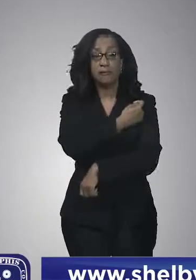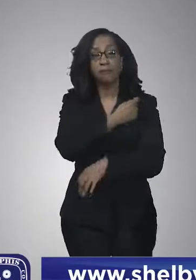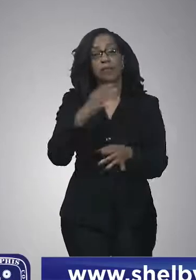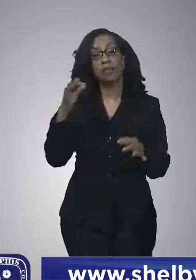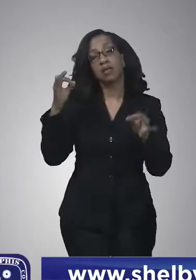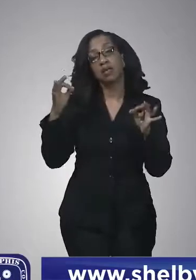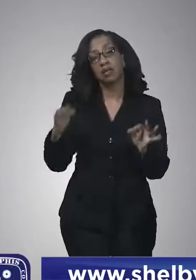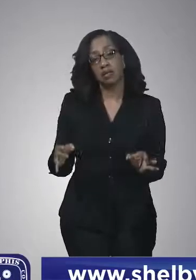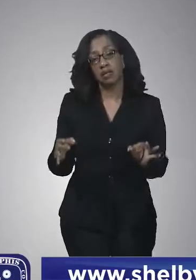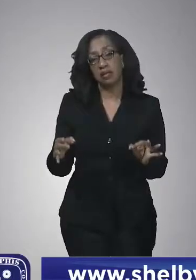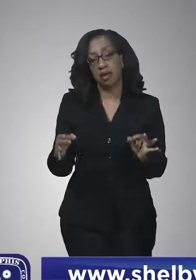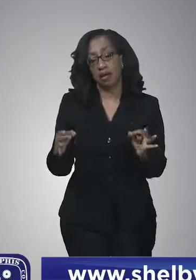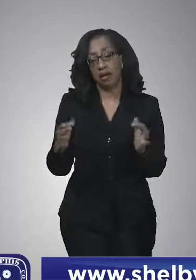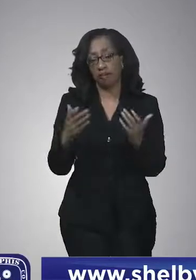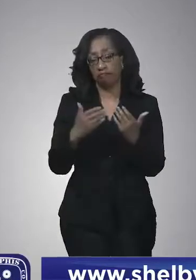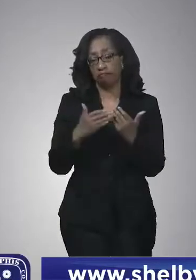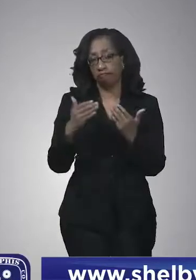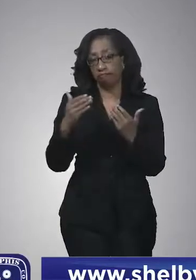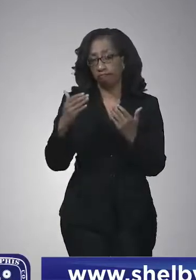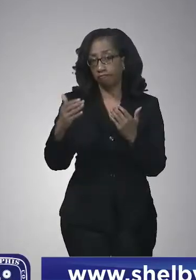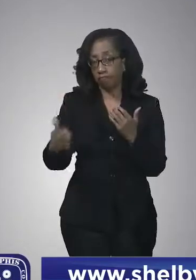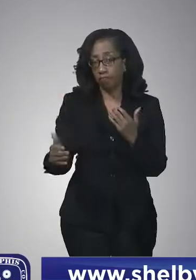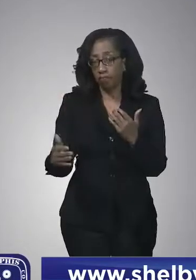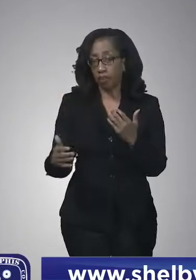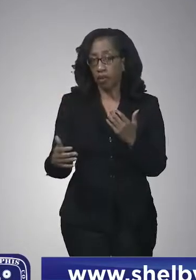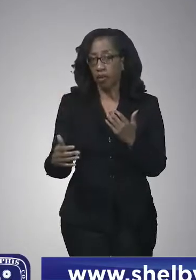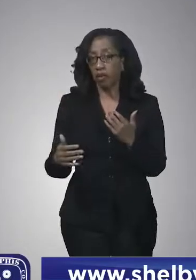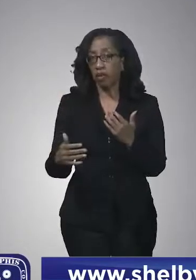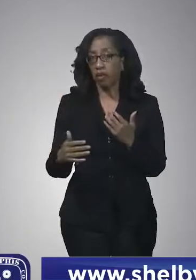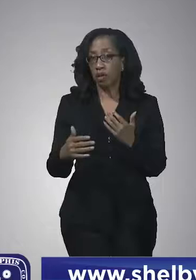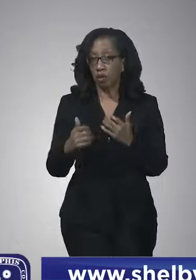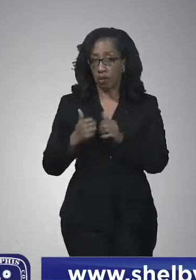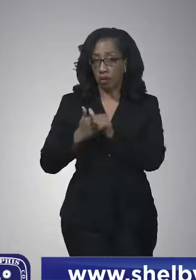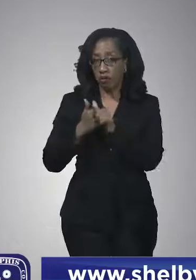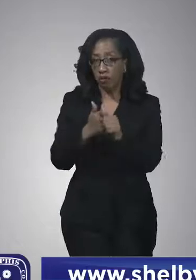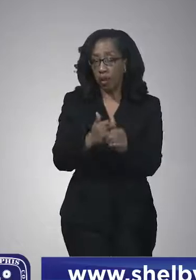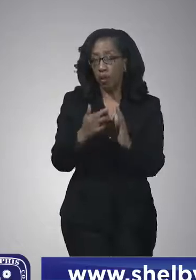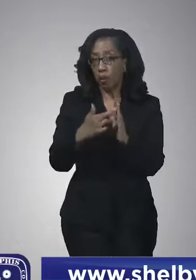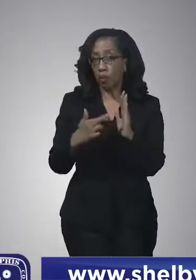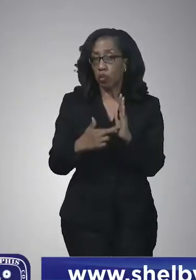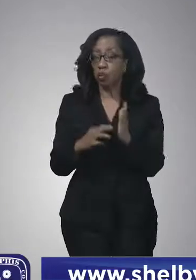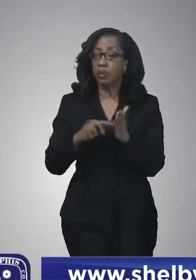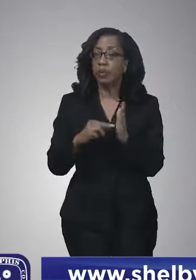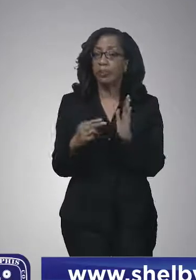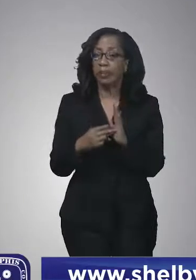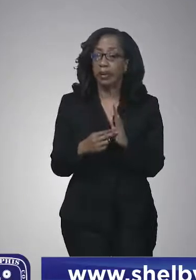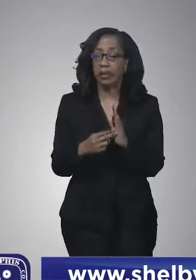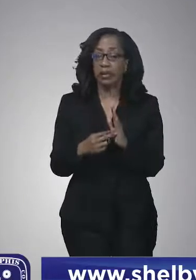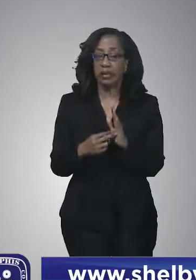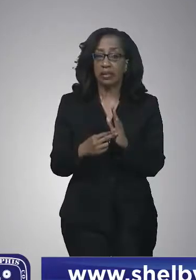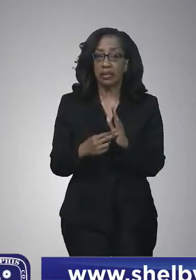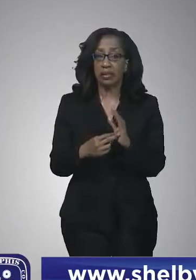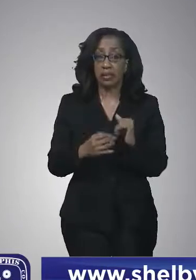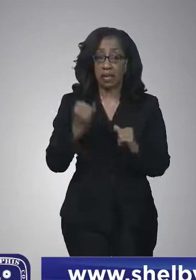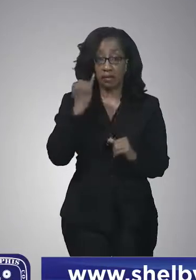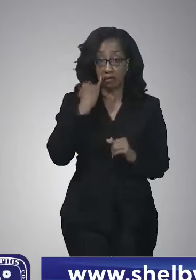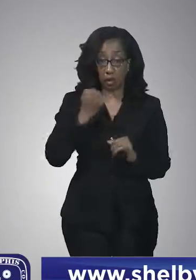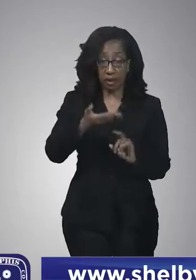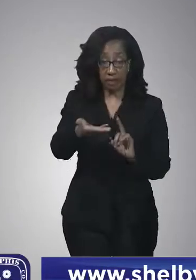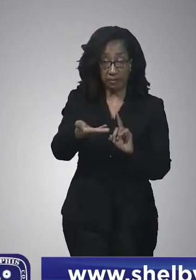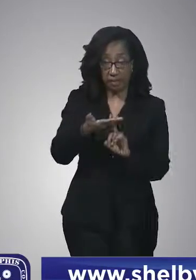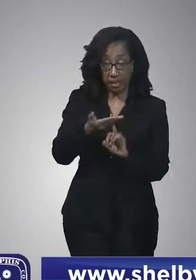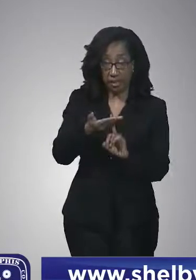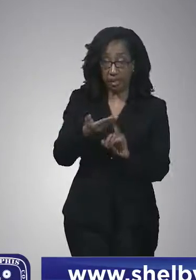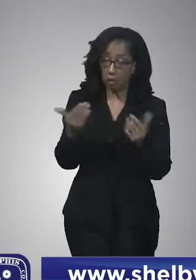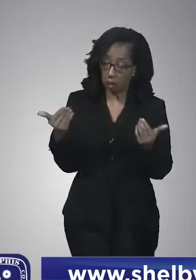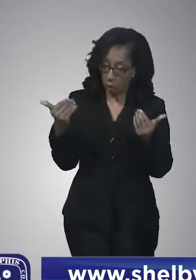decide how you're going to accomplish following the rules, which means how you're going to accomplish either convincing those employees to